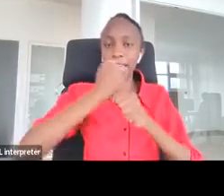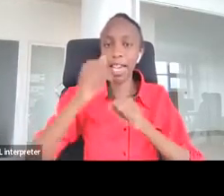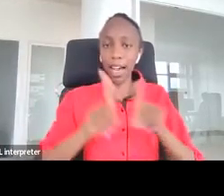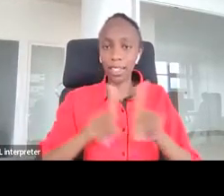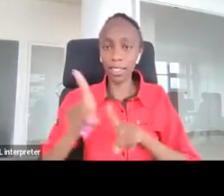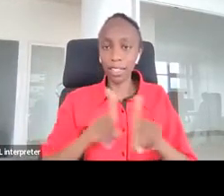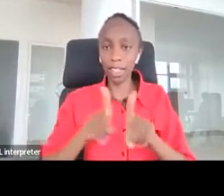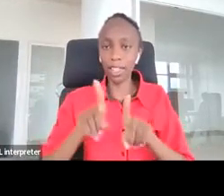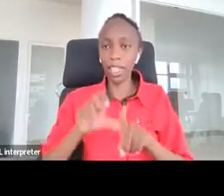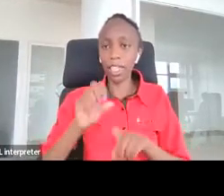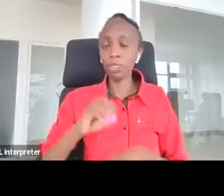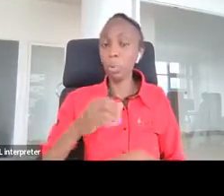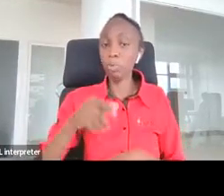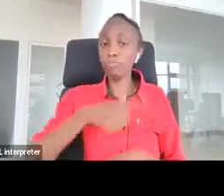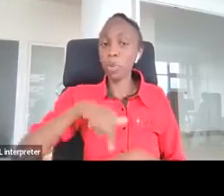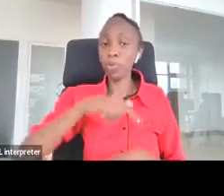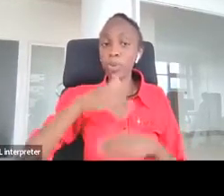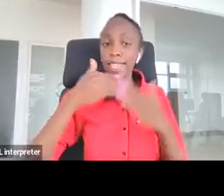to